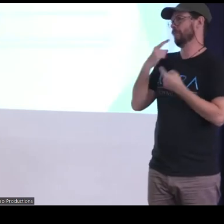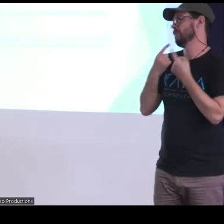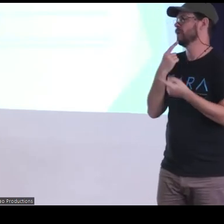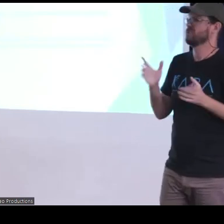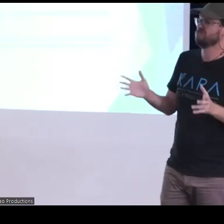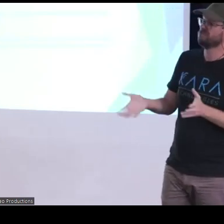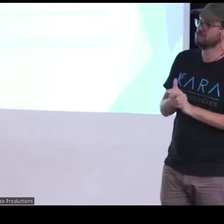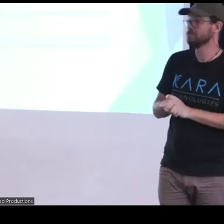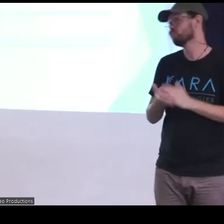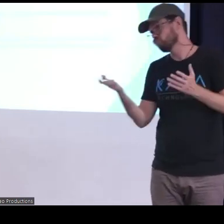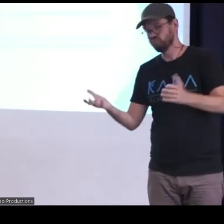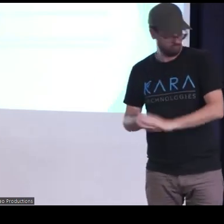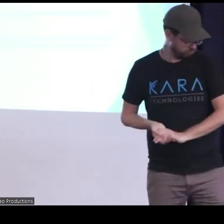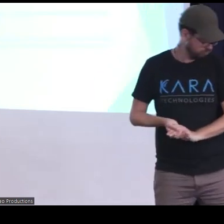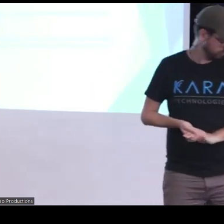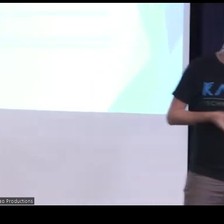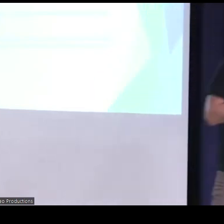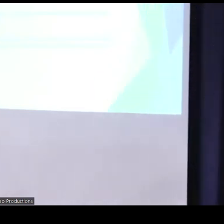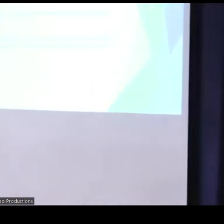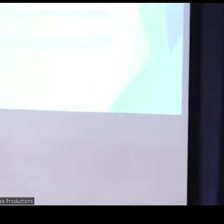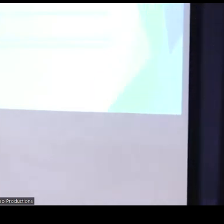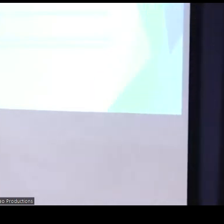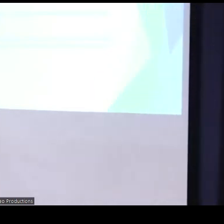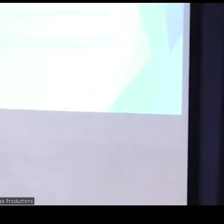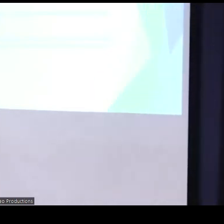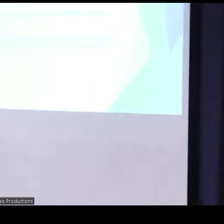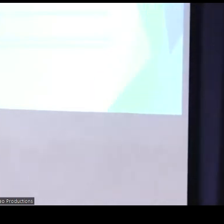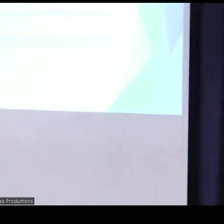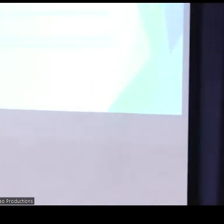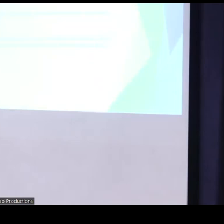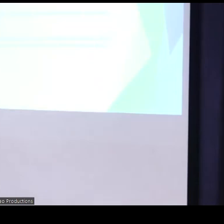that are then able to provide the access, I believe.